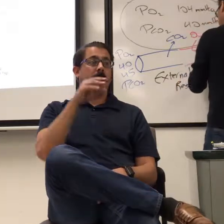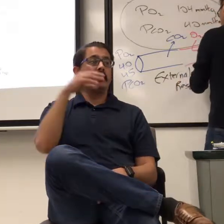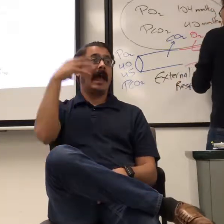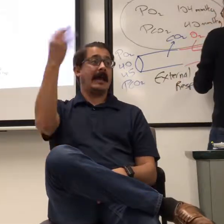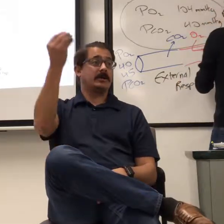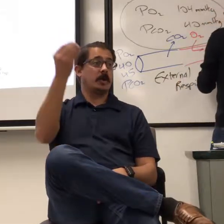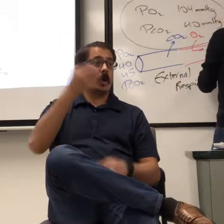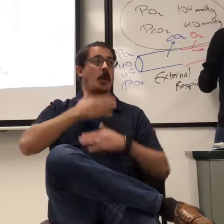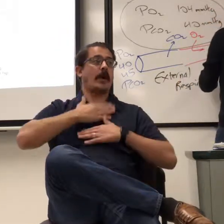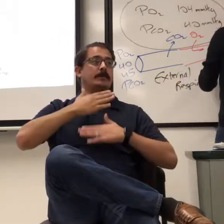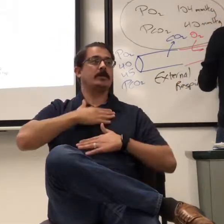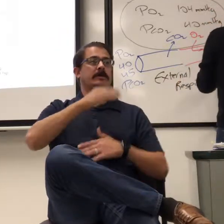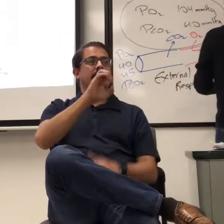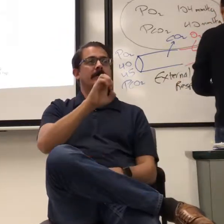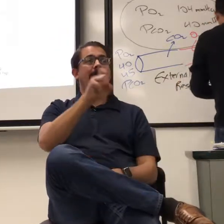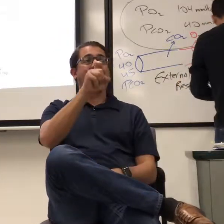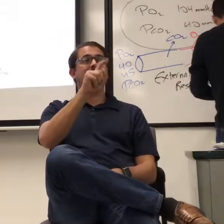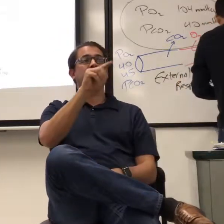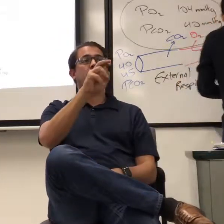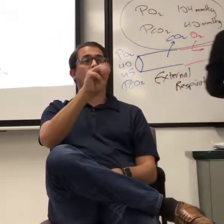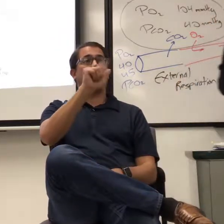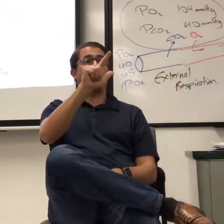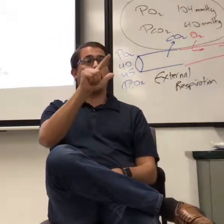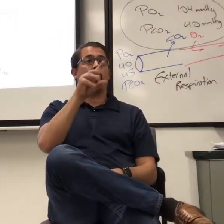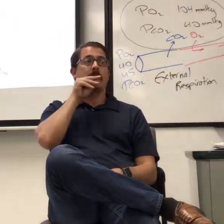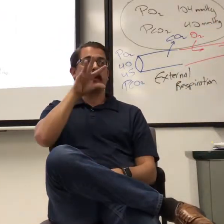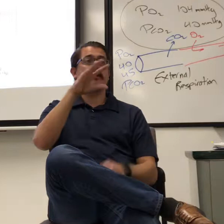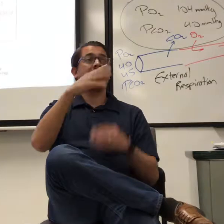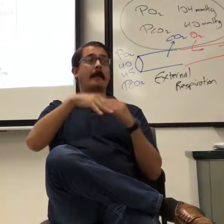respiration. So that blood leaving,